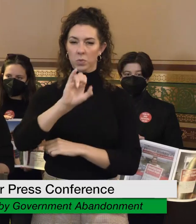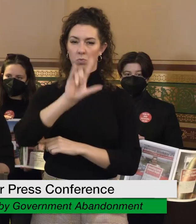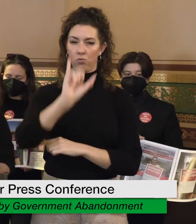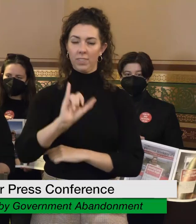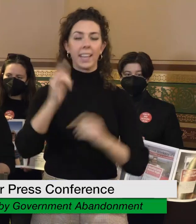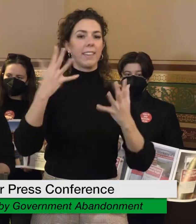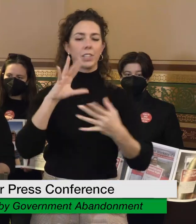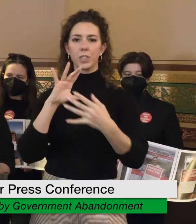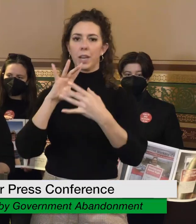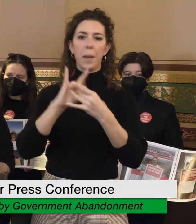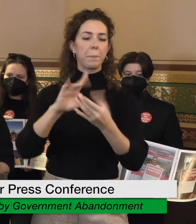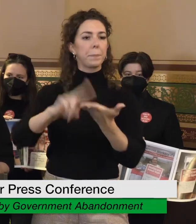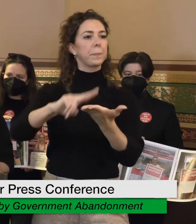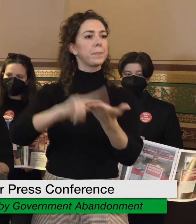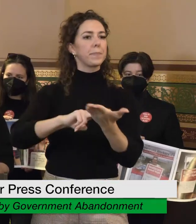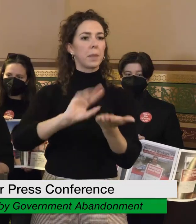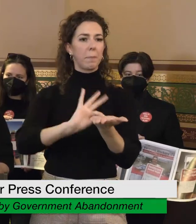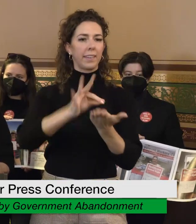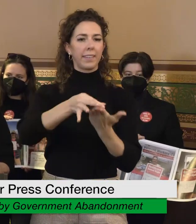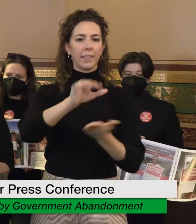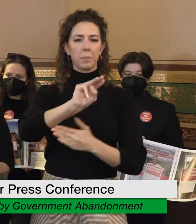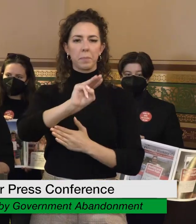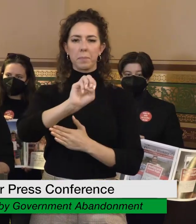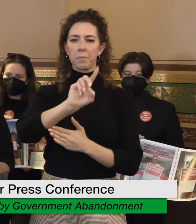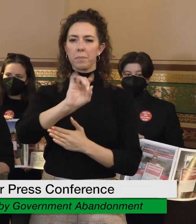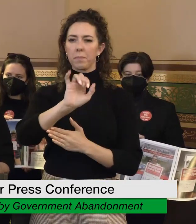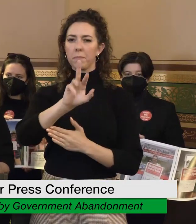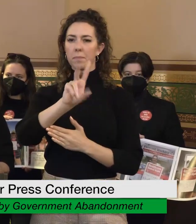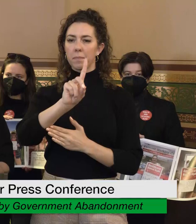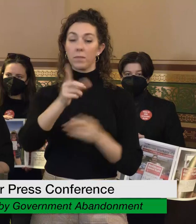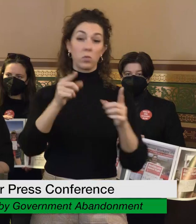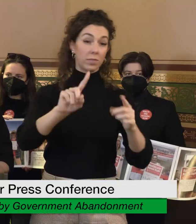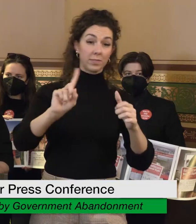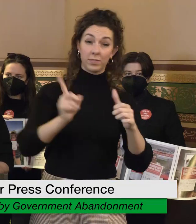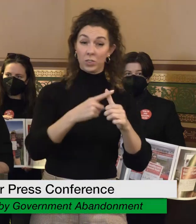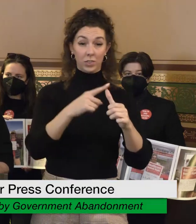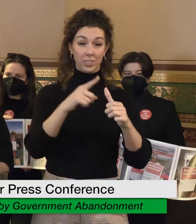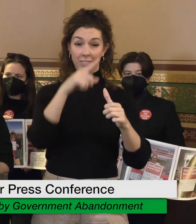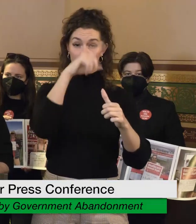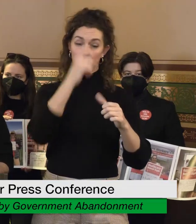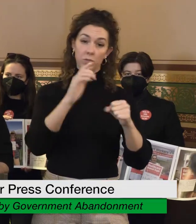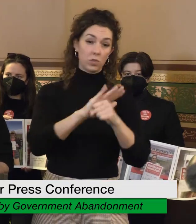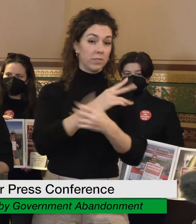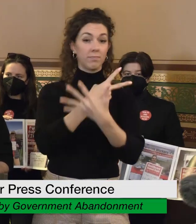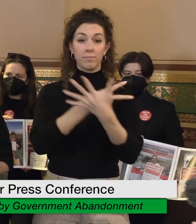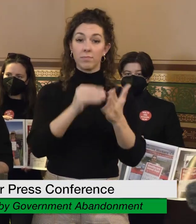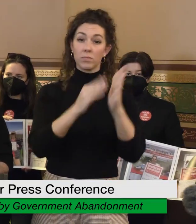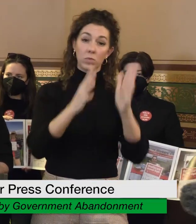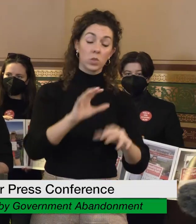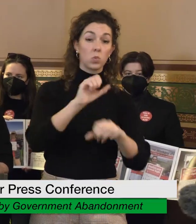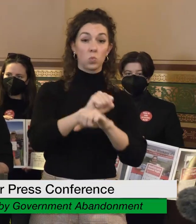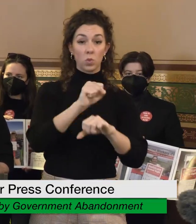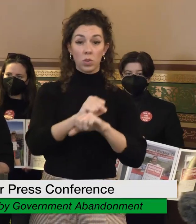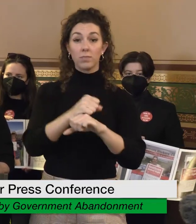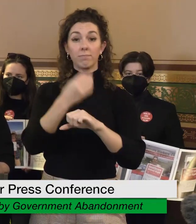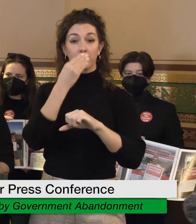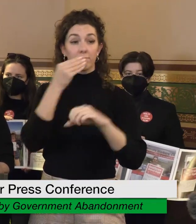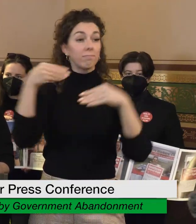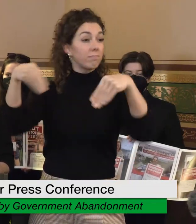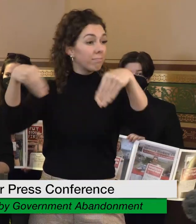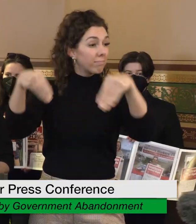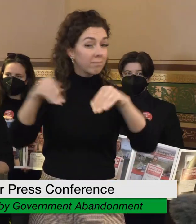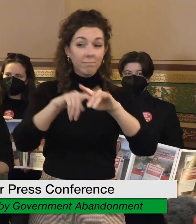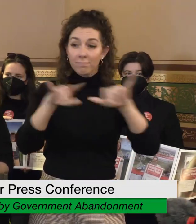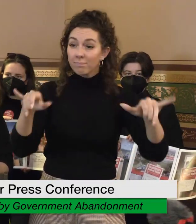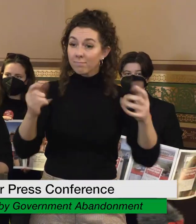Medicaid. During that first pandemic summer, I was balancing being a full-time graduate student with working at a grocery store. At